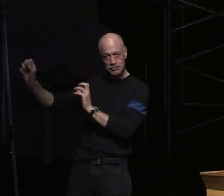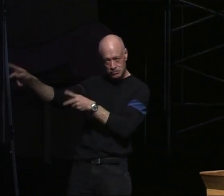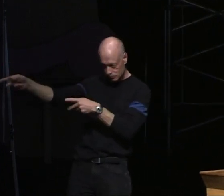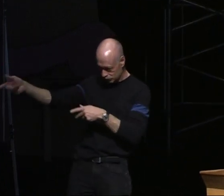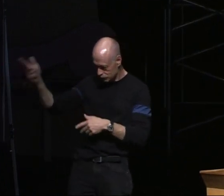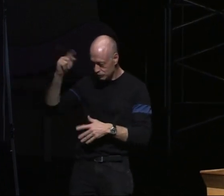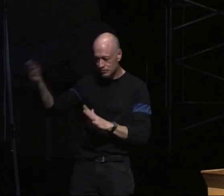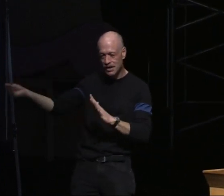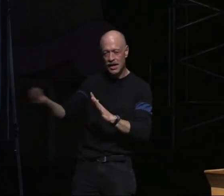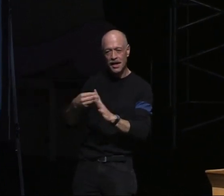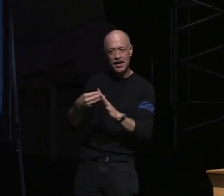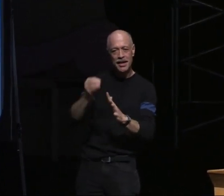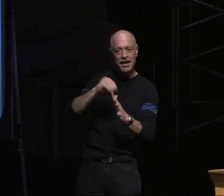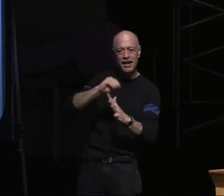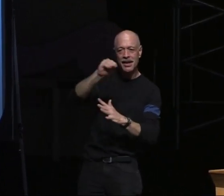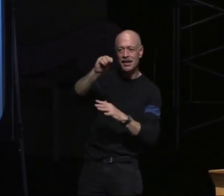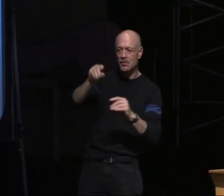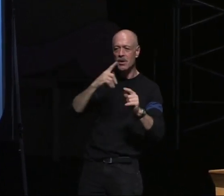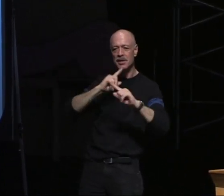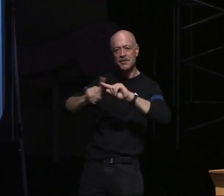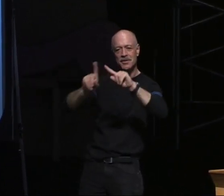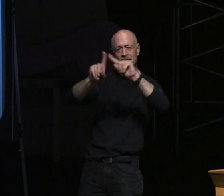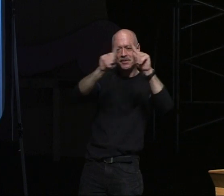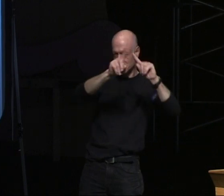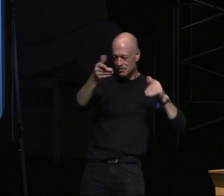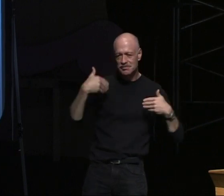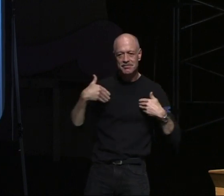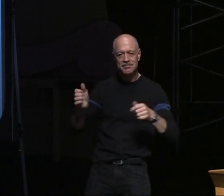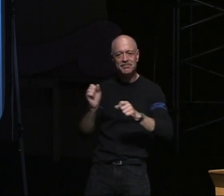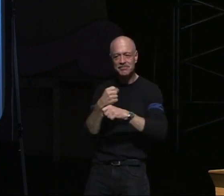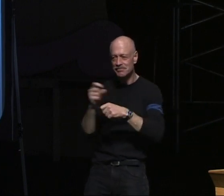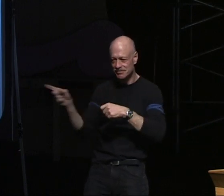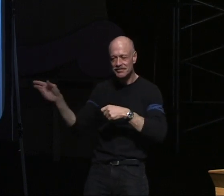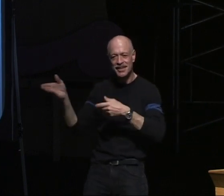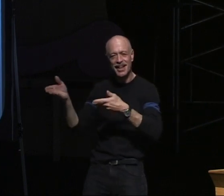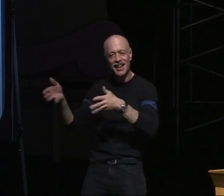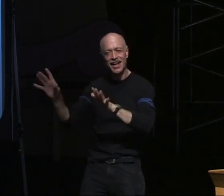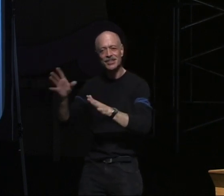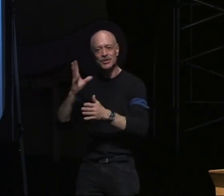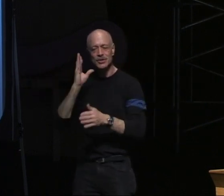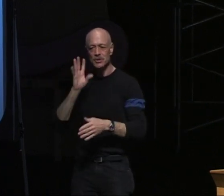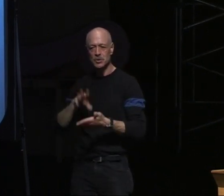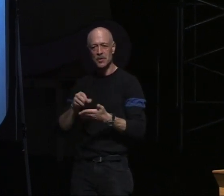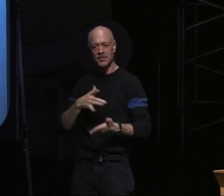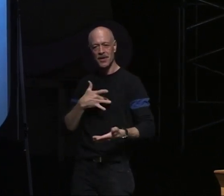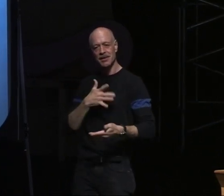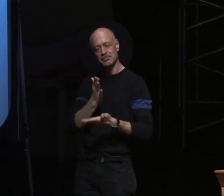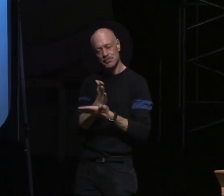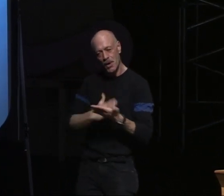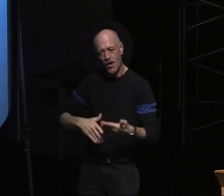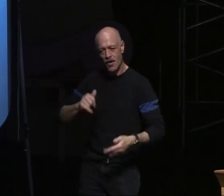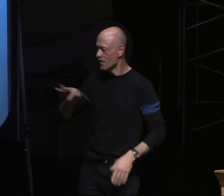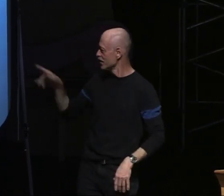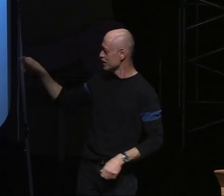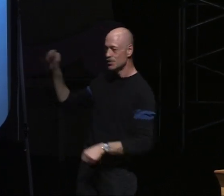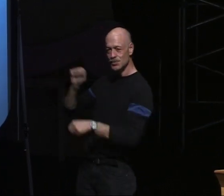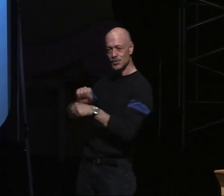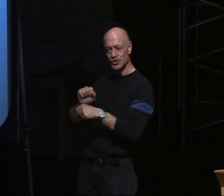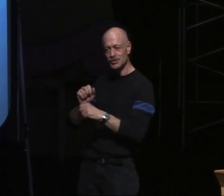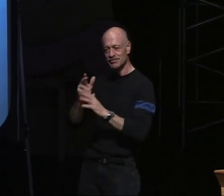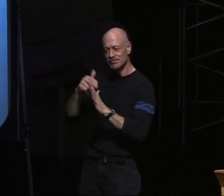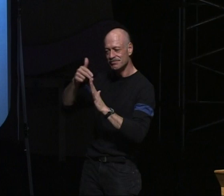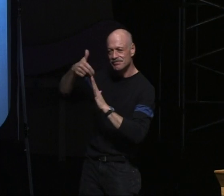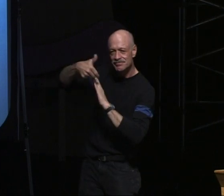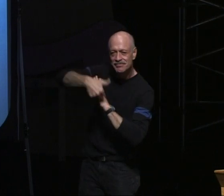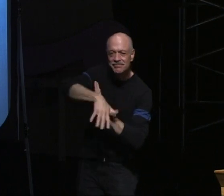the face of the hands or on the palms. And I let the students decide what colors to make and let the student feel a